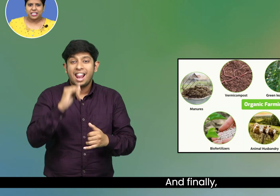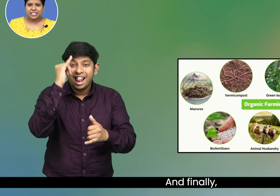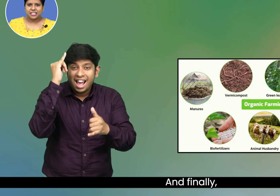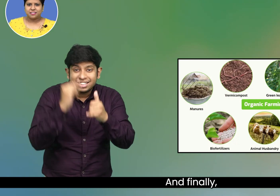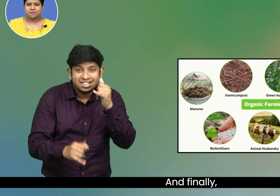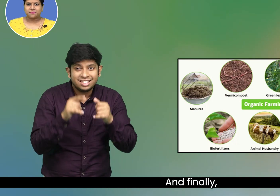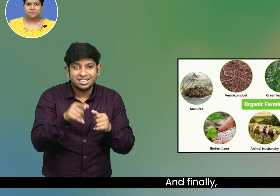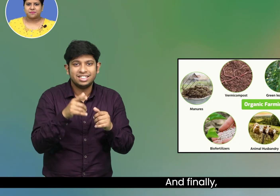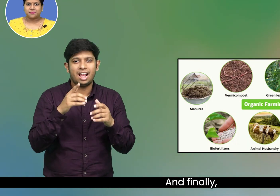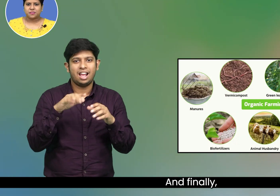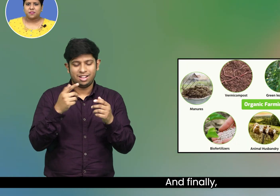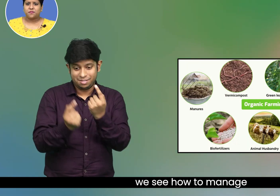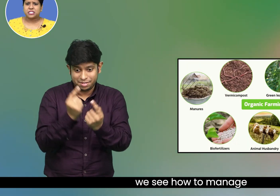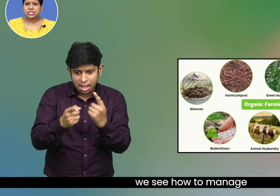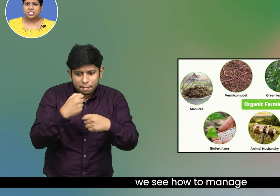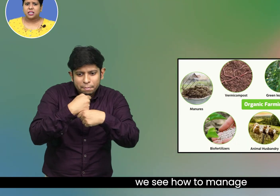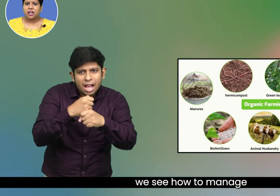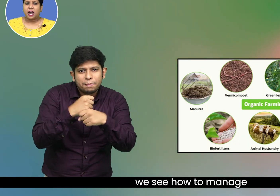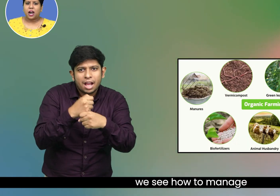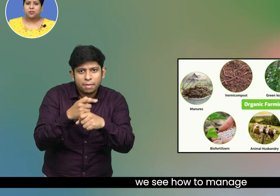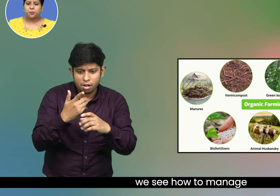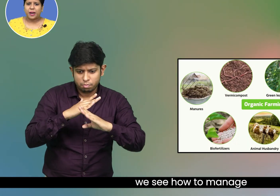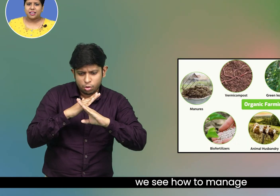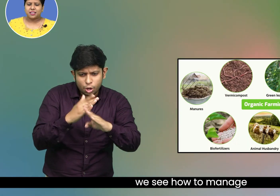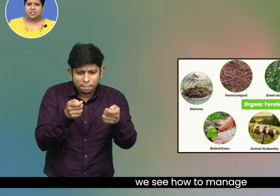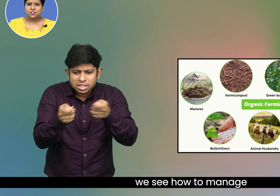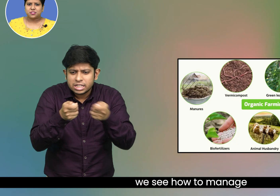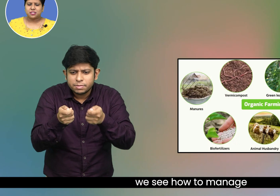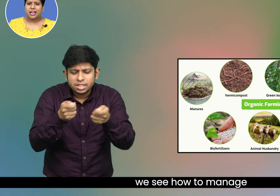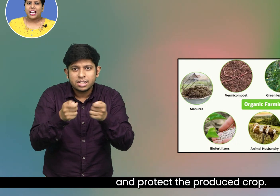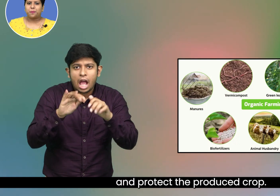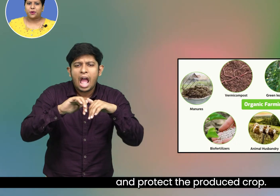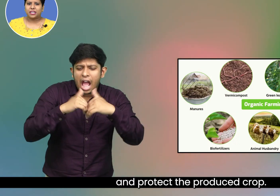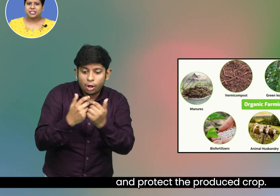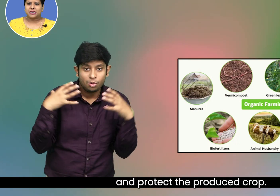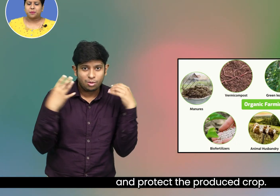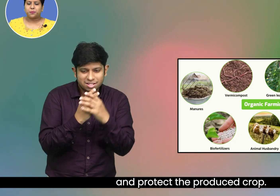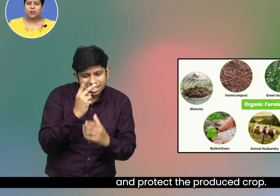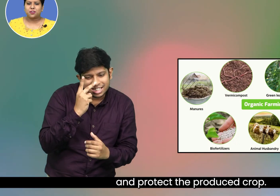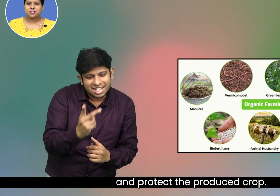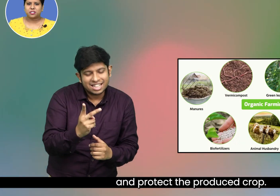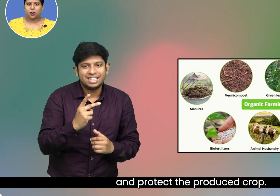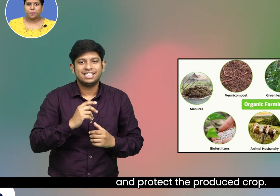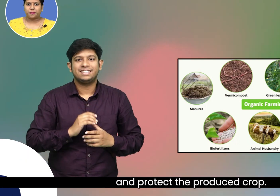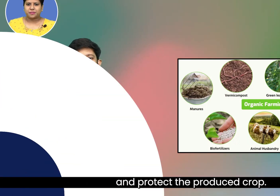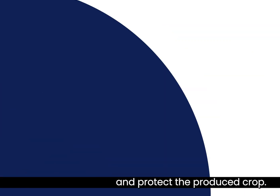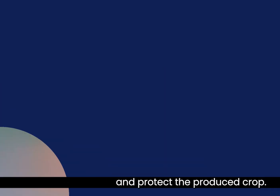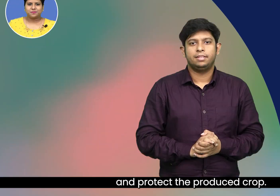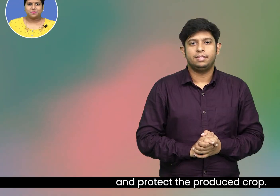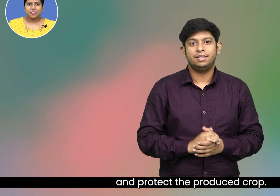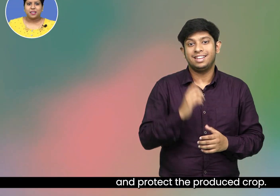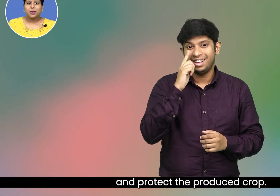And finally, we see how to manage and protect the produced crop.